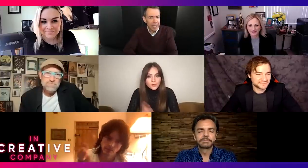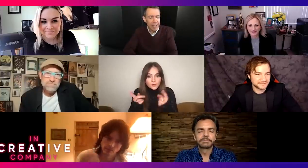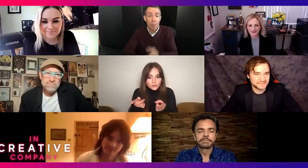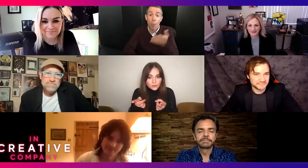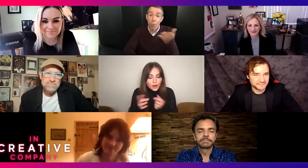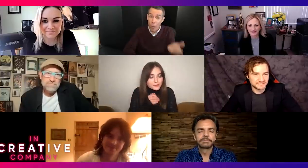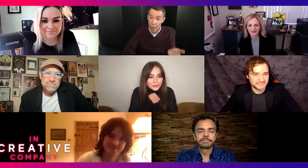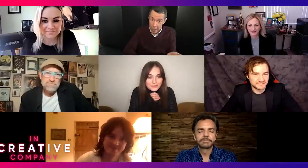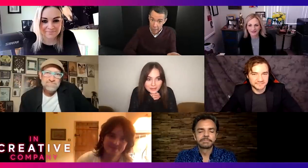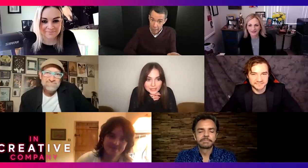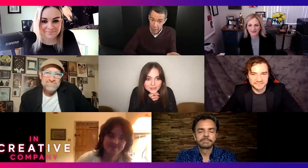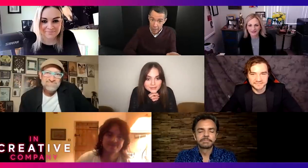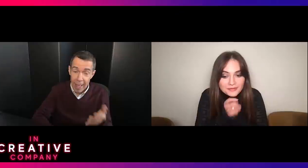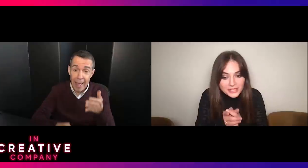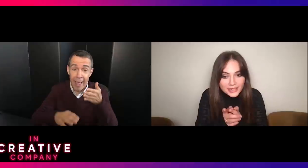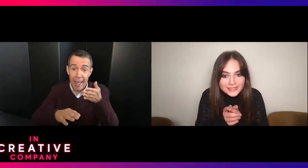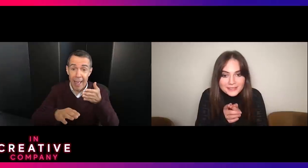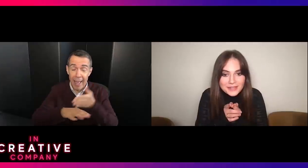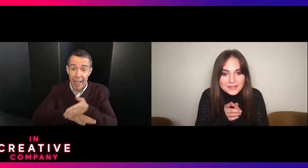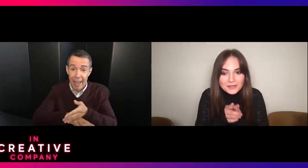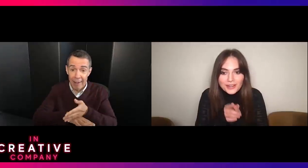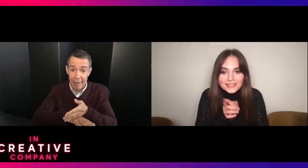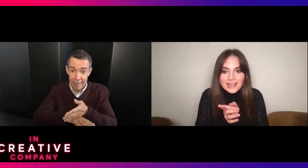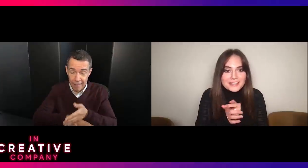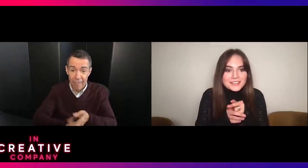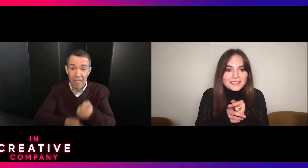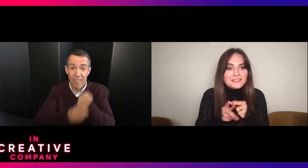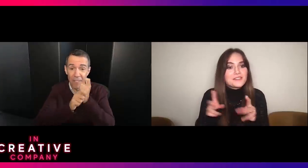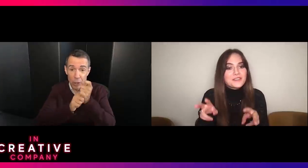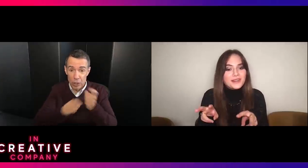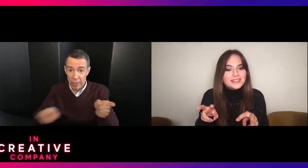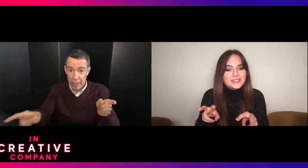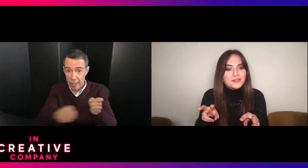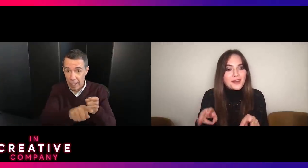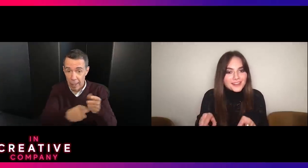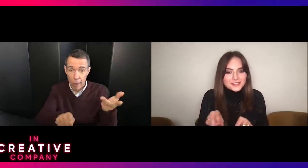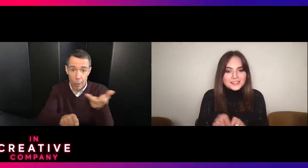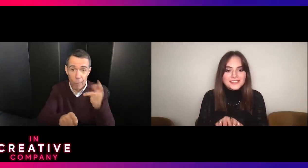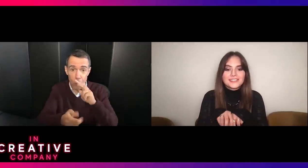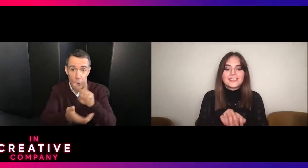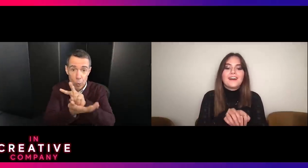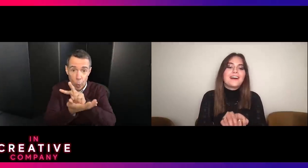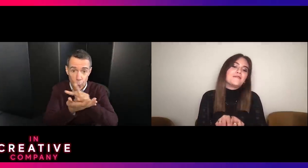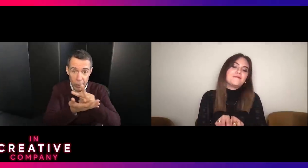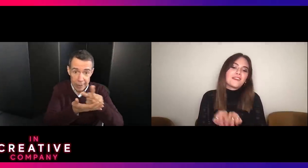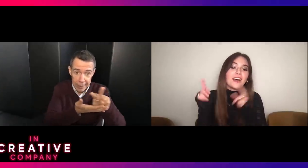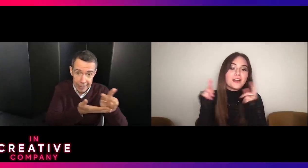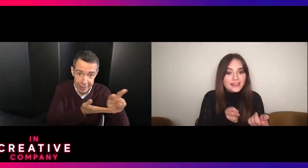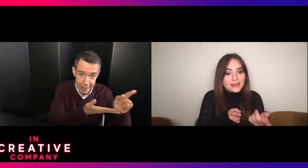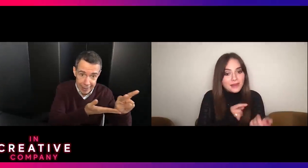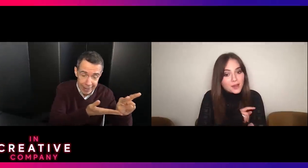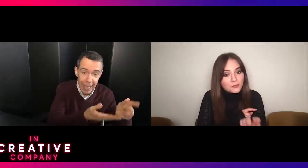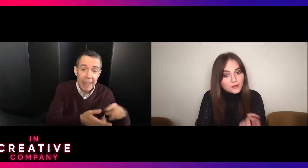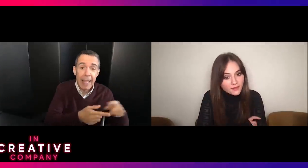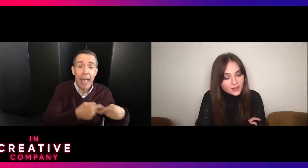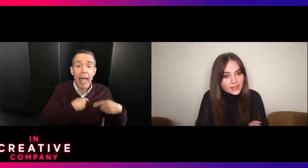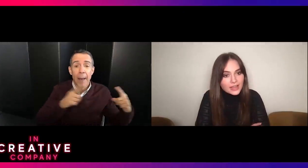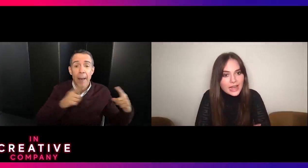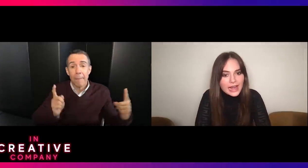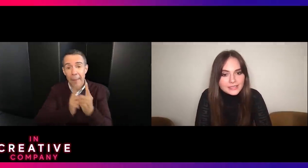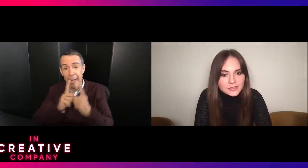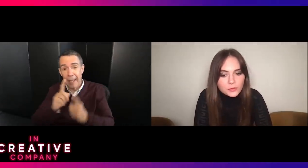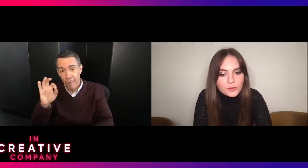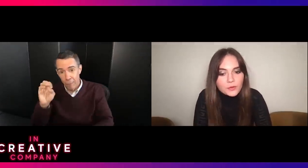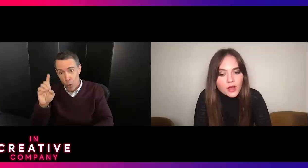Well, after I finished fishing with Troy and Daniel in the 2 weeks of rehearsals, I would then meet up with